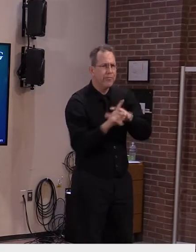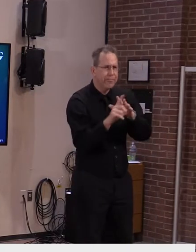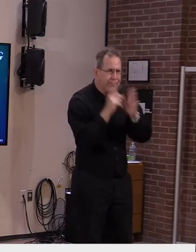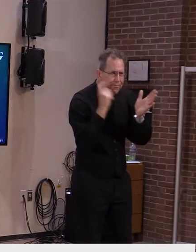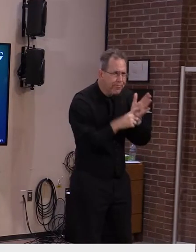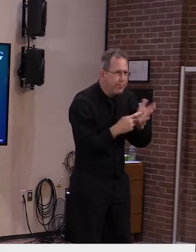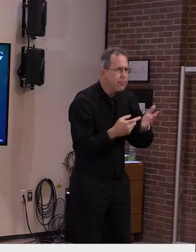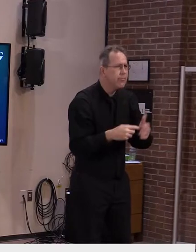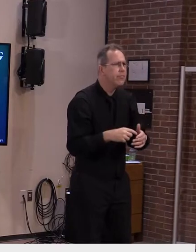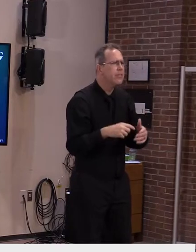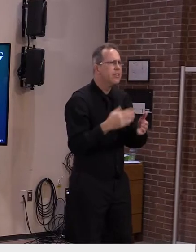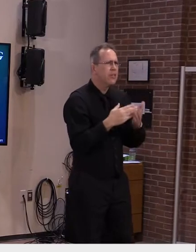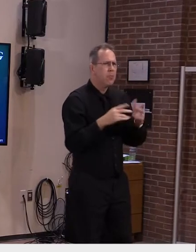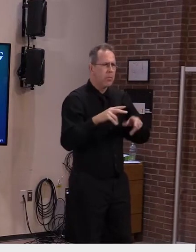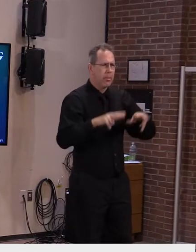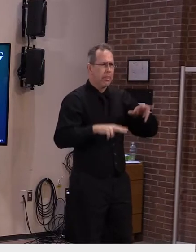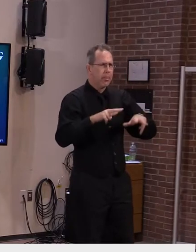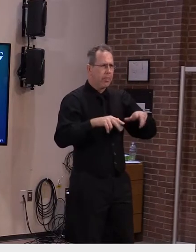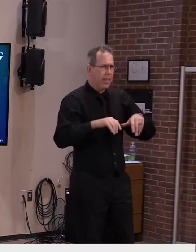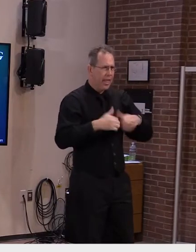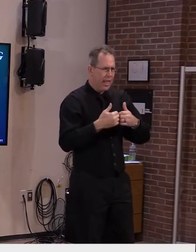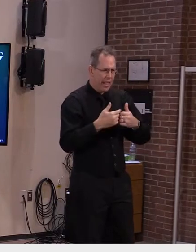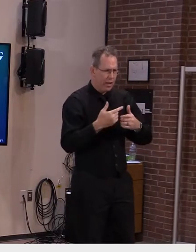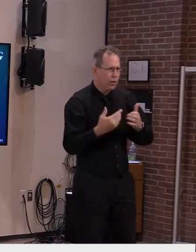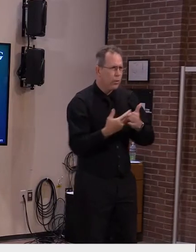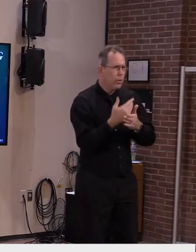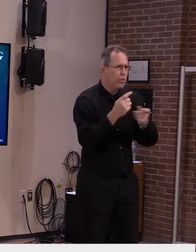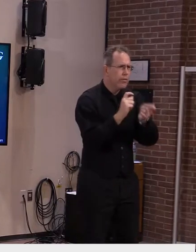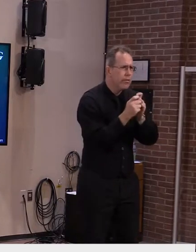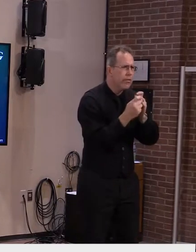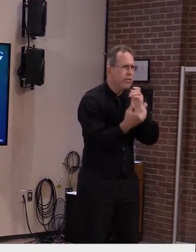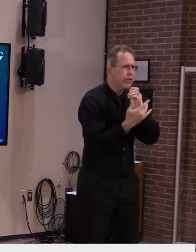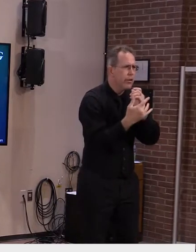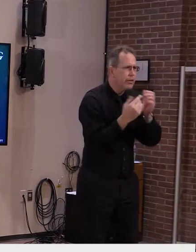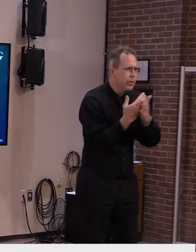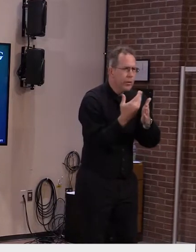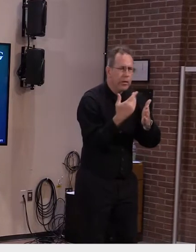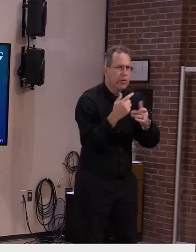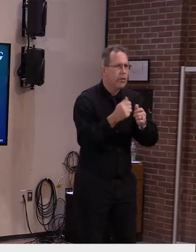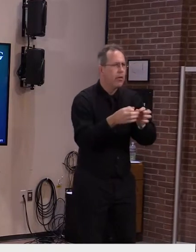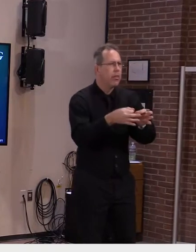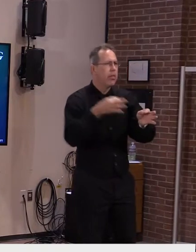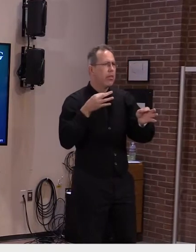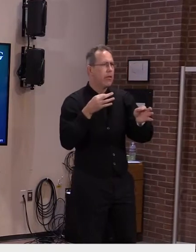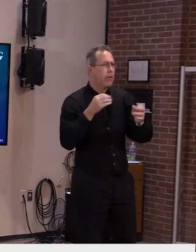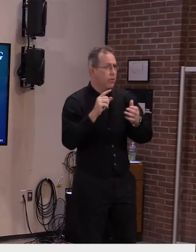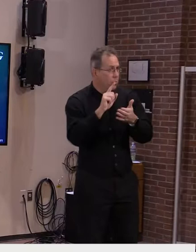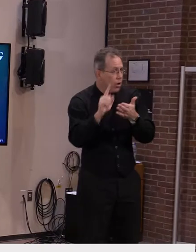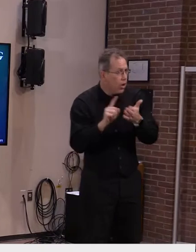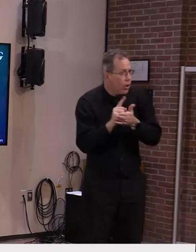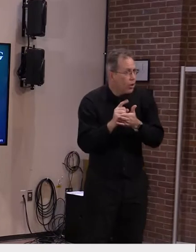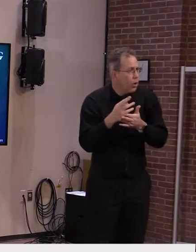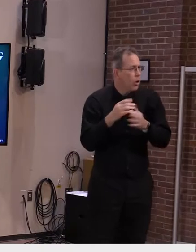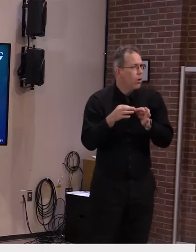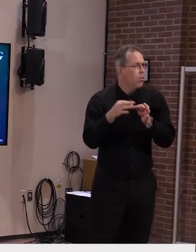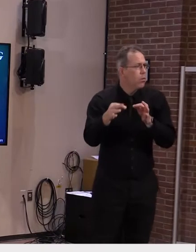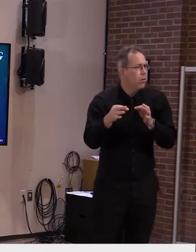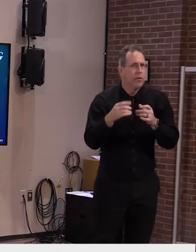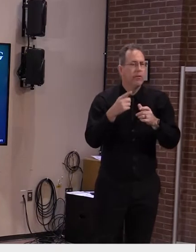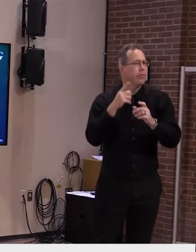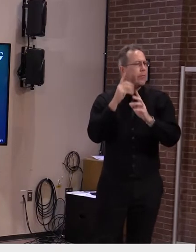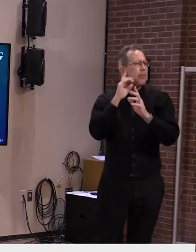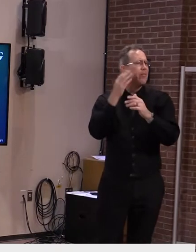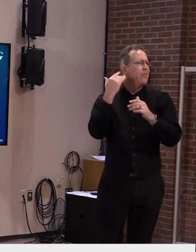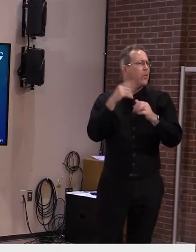up to an hour for a brief period of time during the day. All in all, like I said, it was